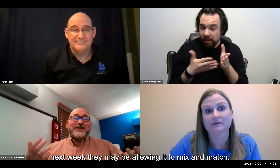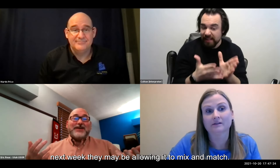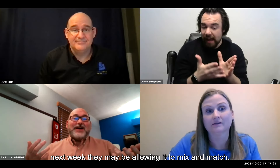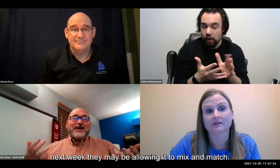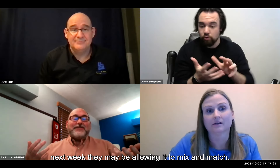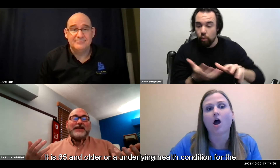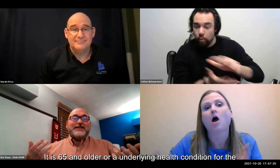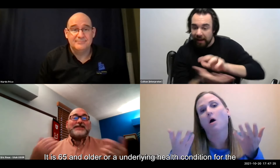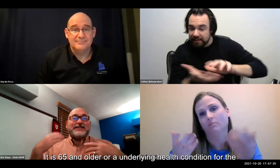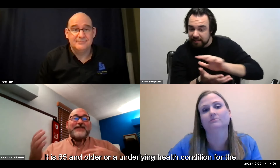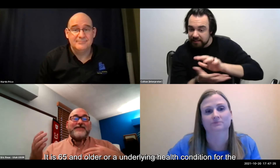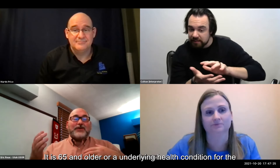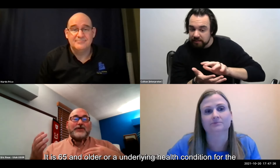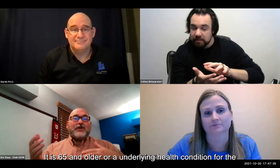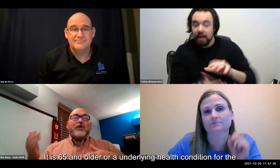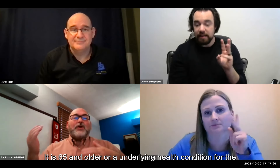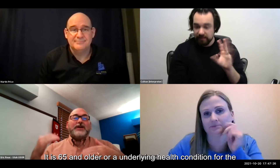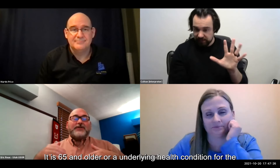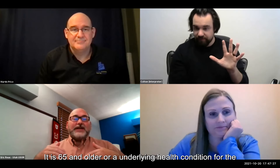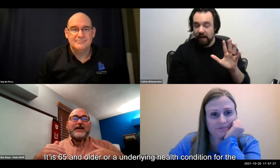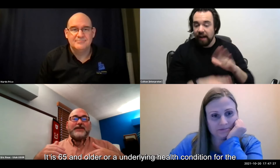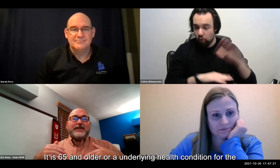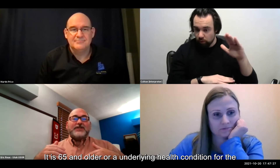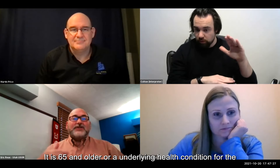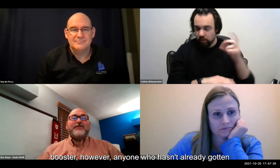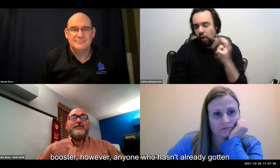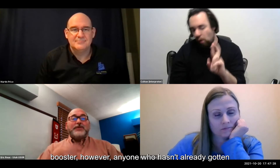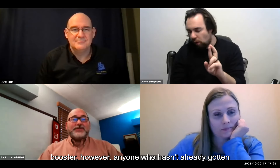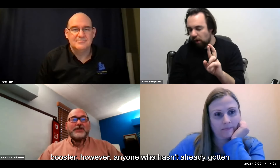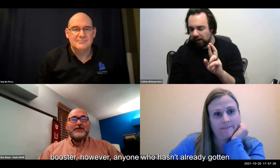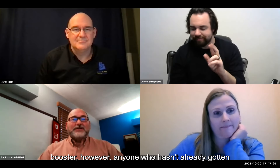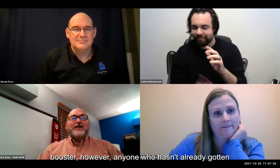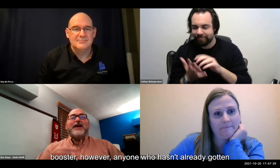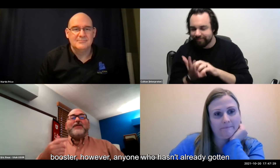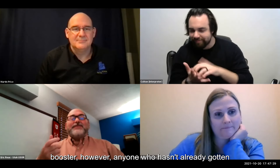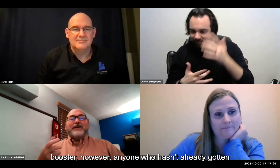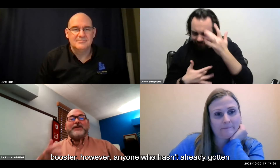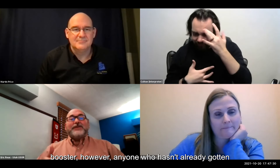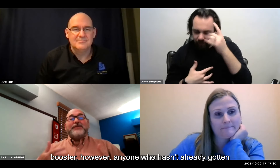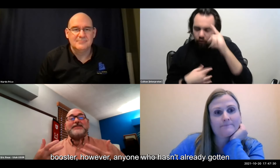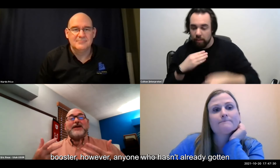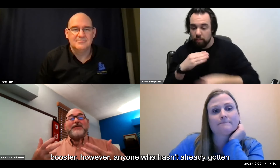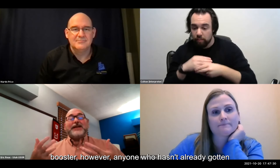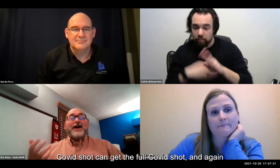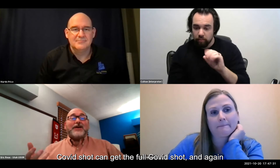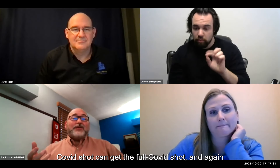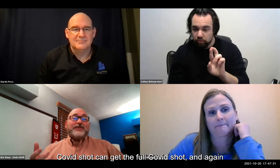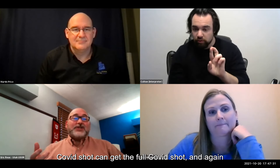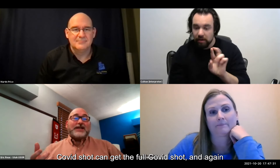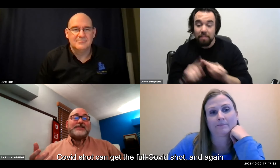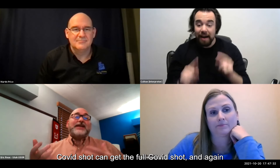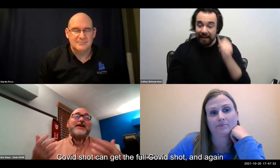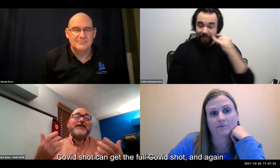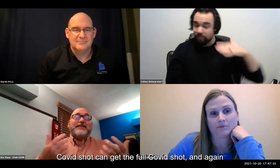match. It is 65 and older or an underlying health condition for the booster. However, anyone who hasn't already got